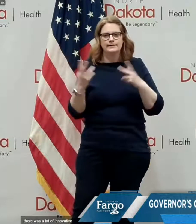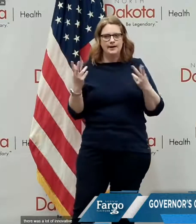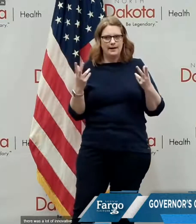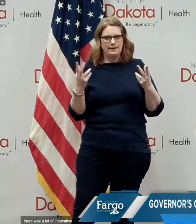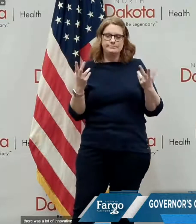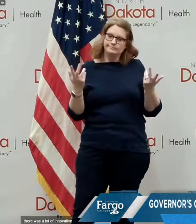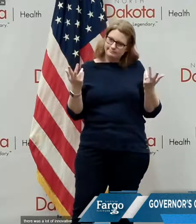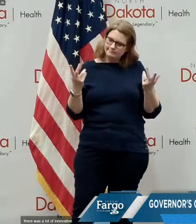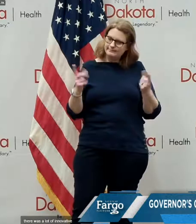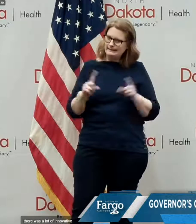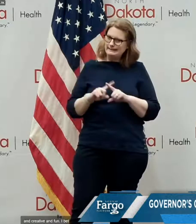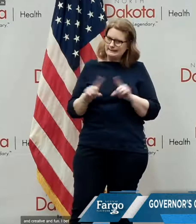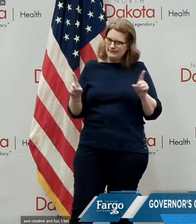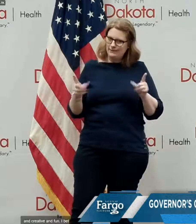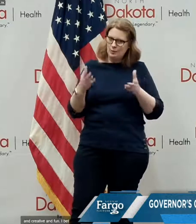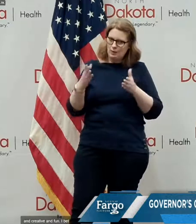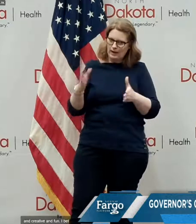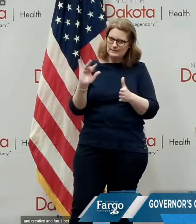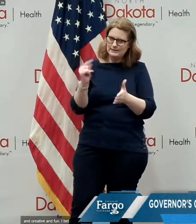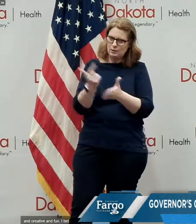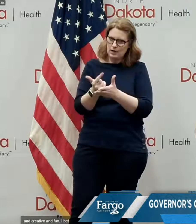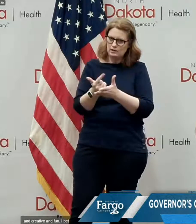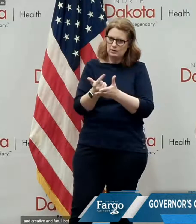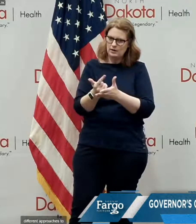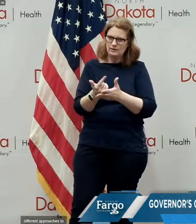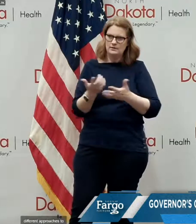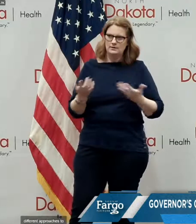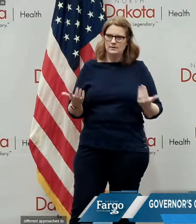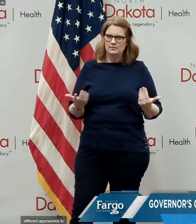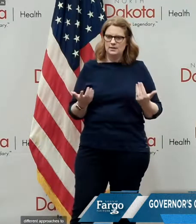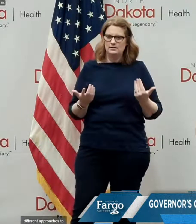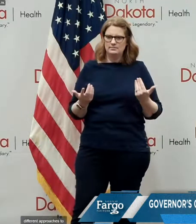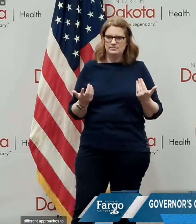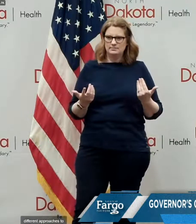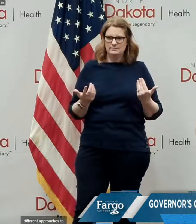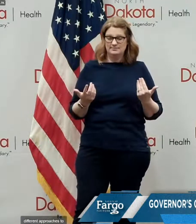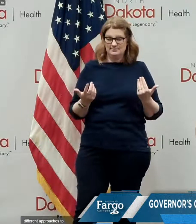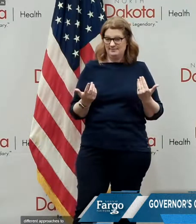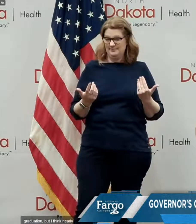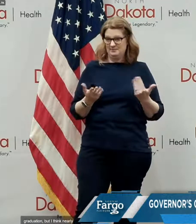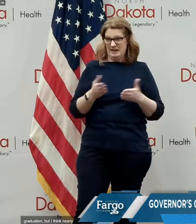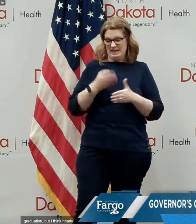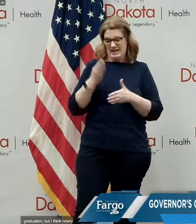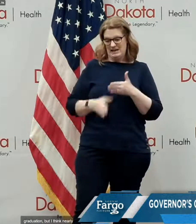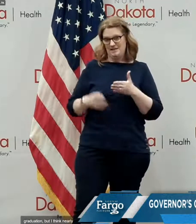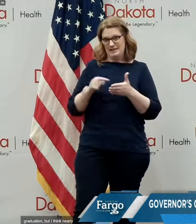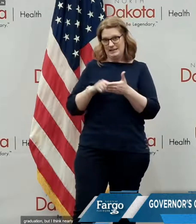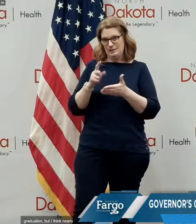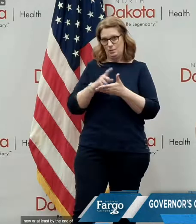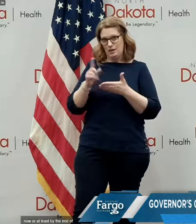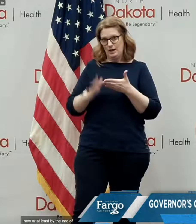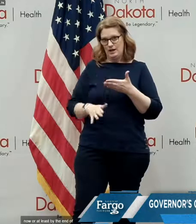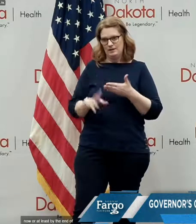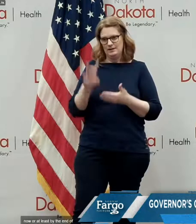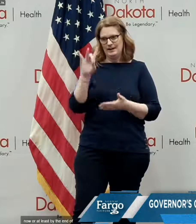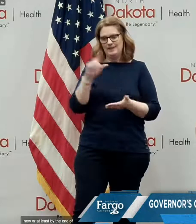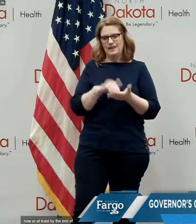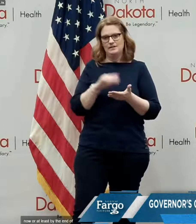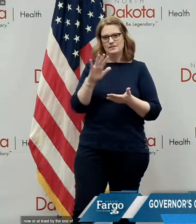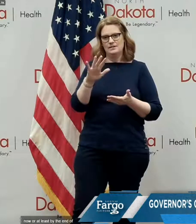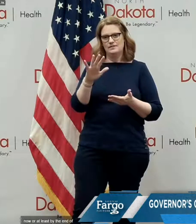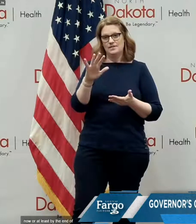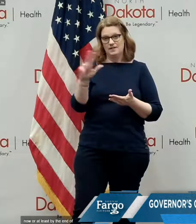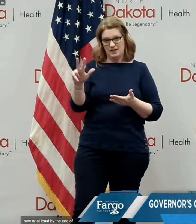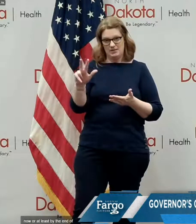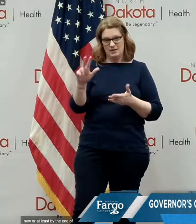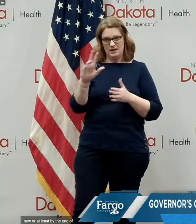different approaches to graduation. But I think nearly now, or at least by the end of this weekend, all of the 8,053 North